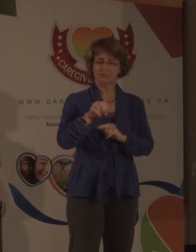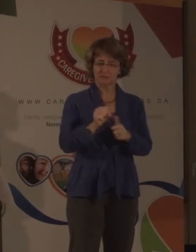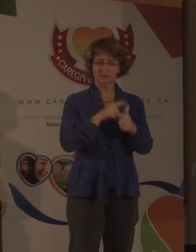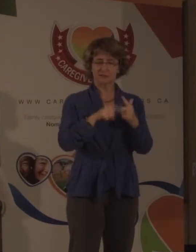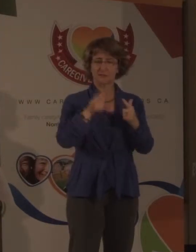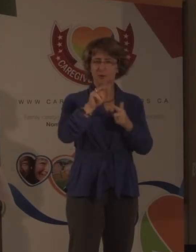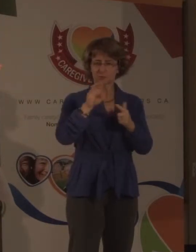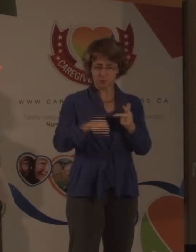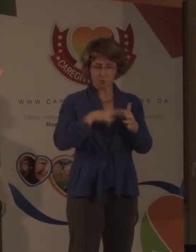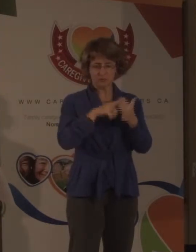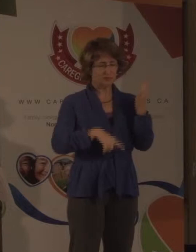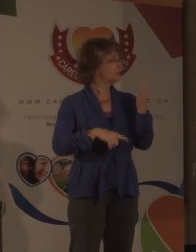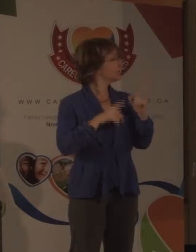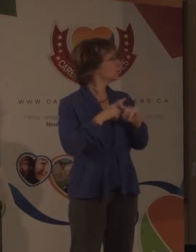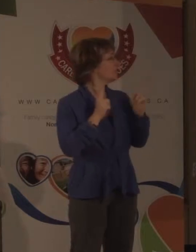was different. This